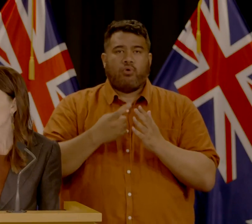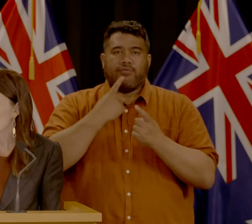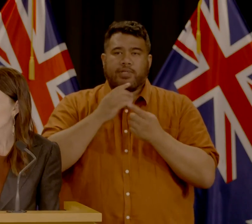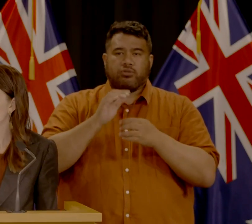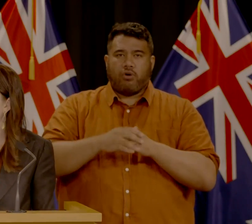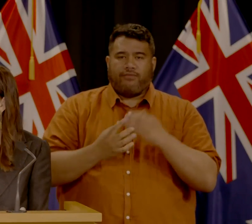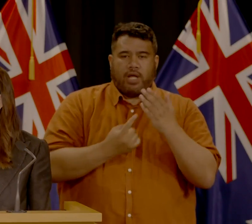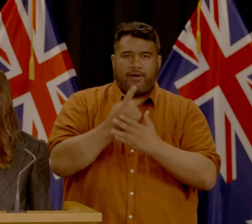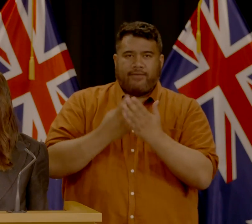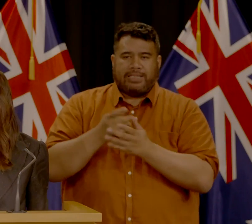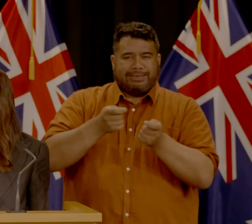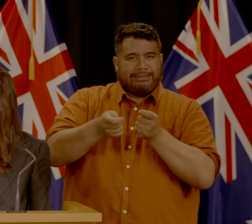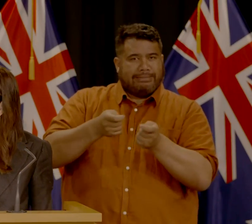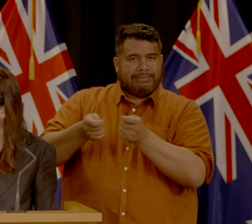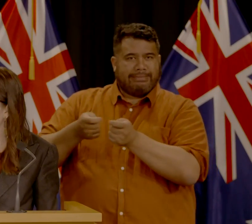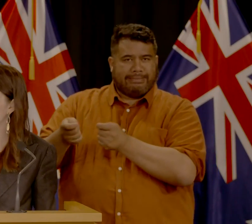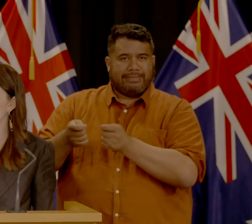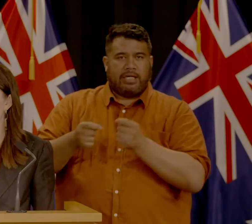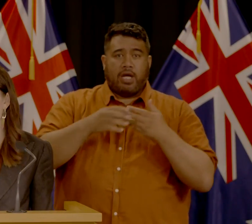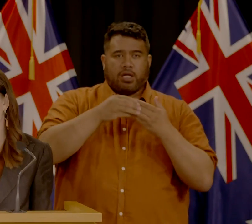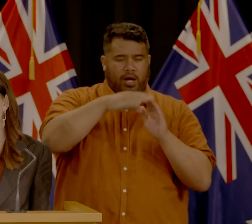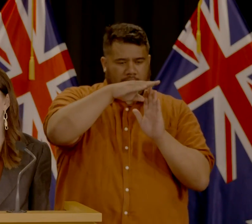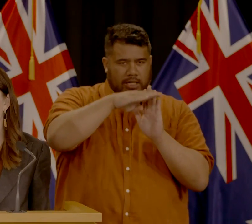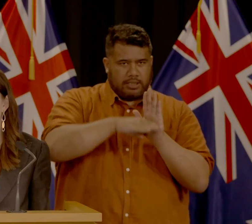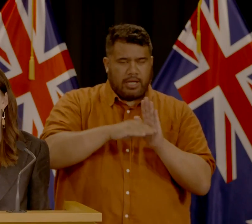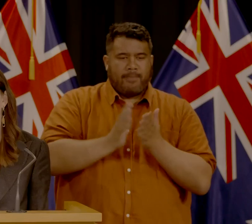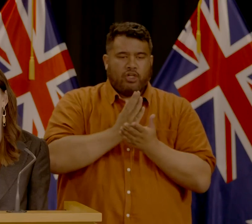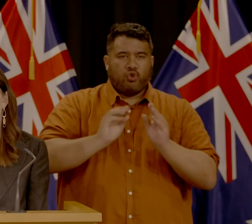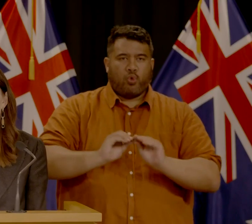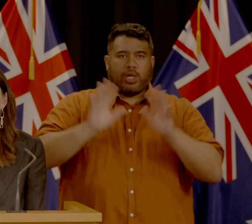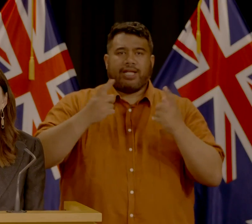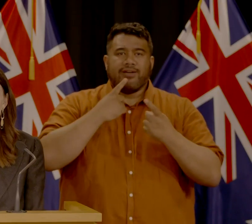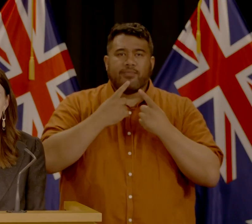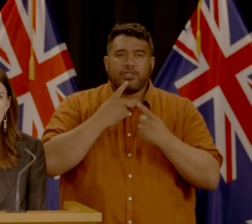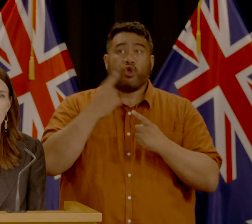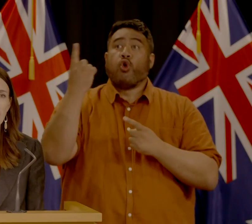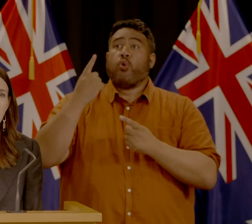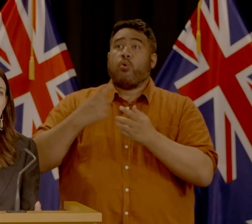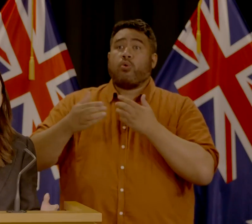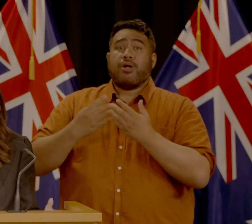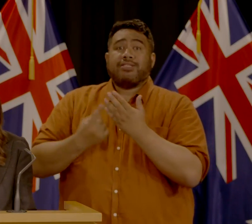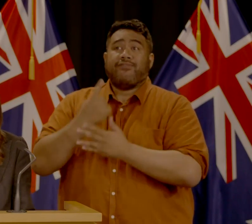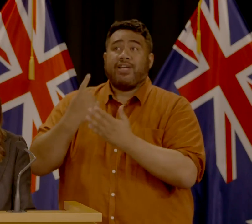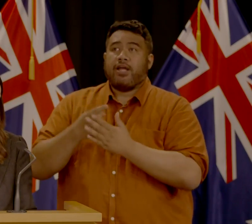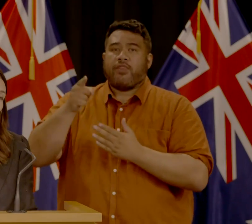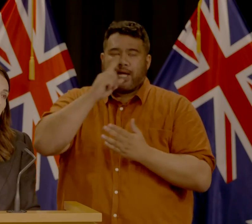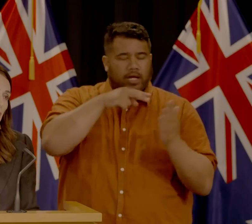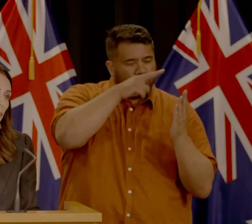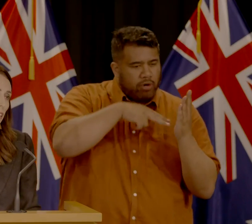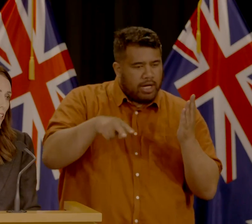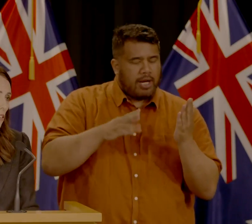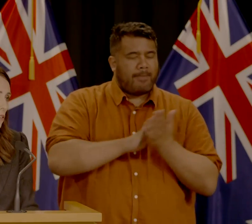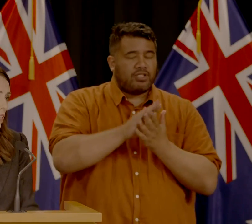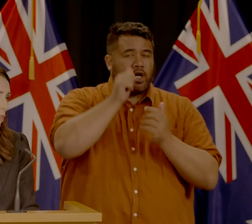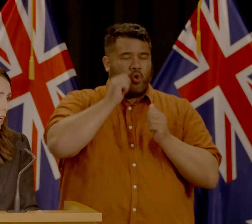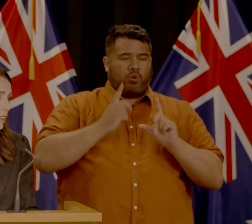very clear in developing that guidance so that it gives a really clear pathway to help event organisers to determine whether they can mitigate some